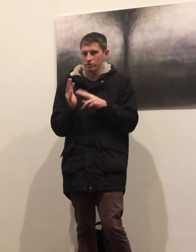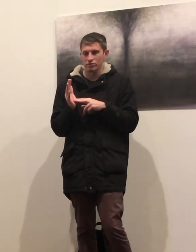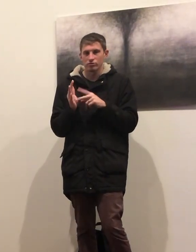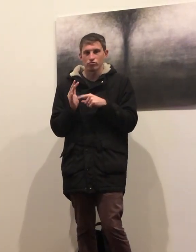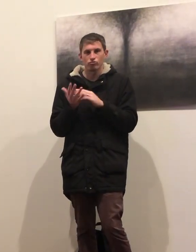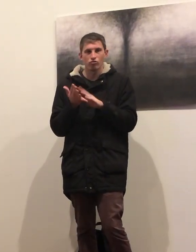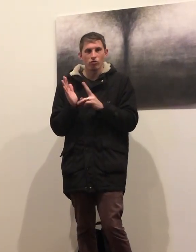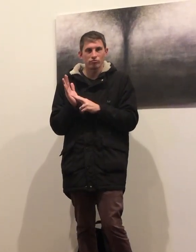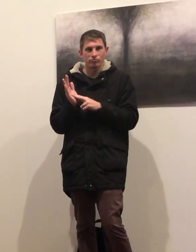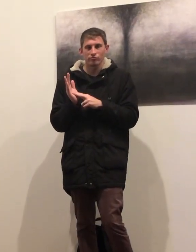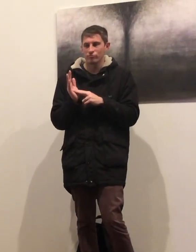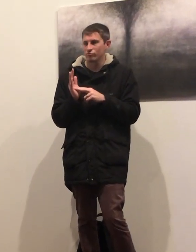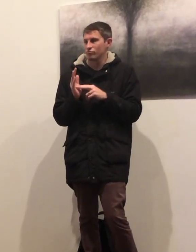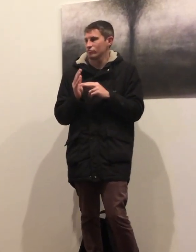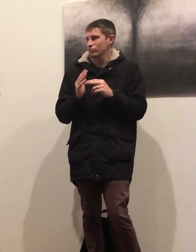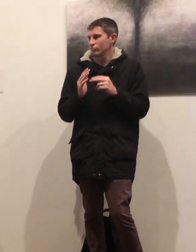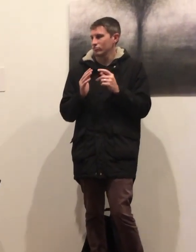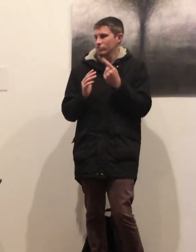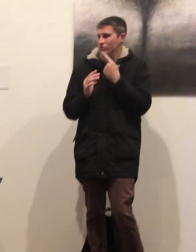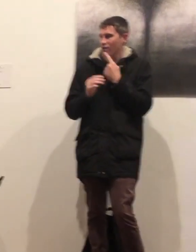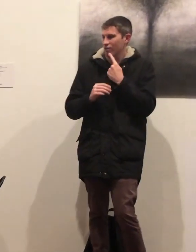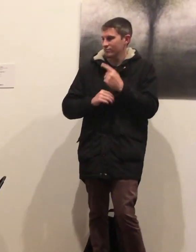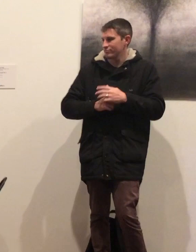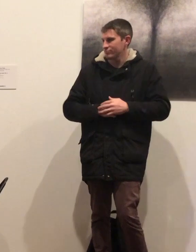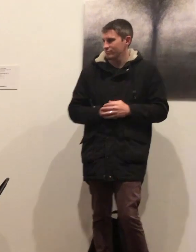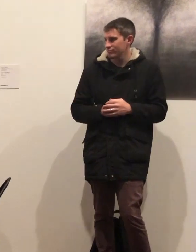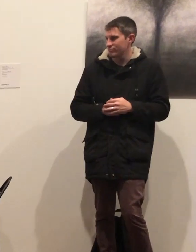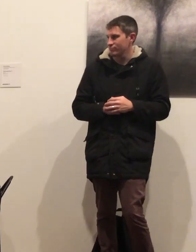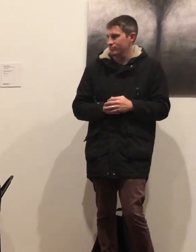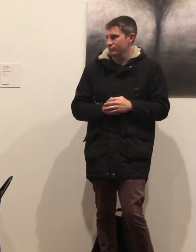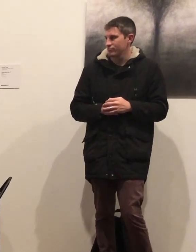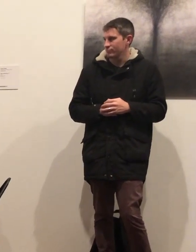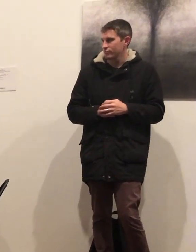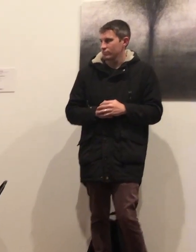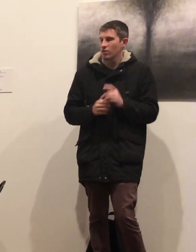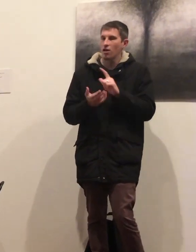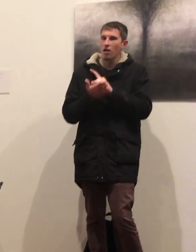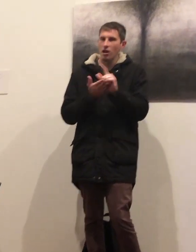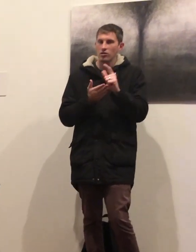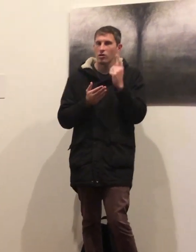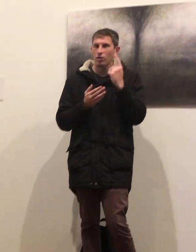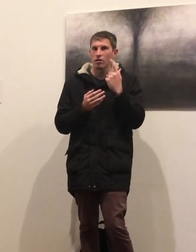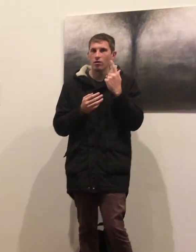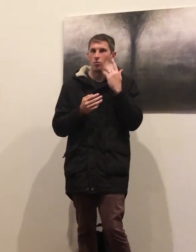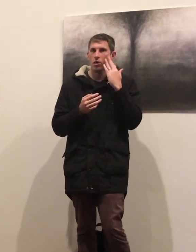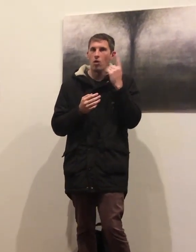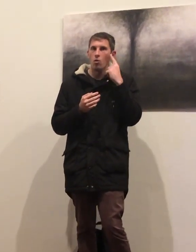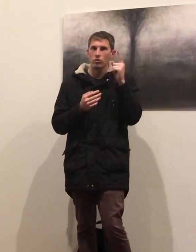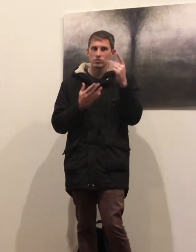I was making this when I heard she had died and passed away.